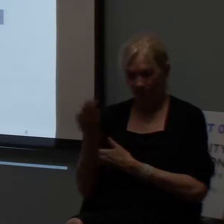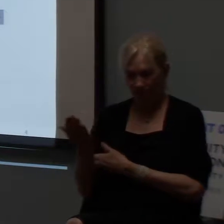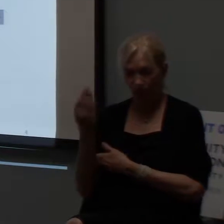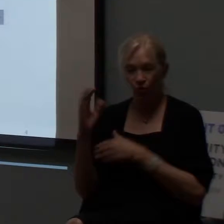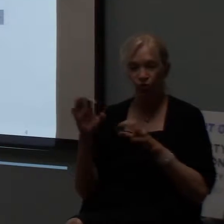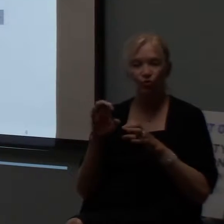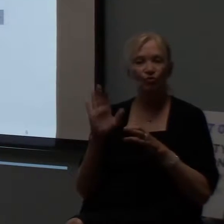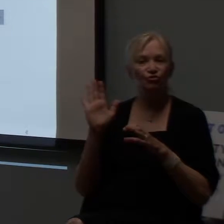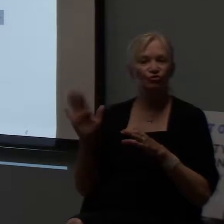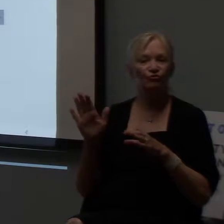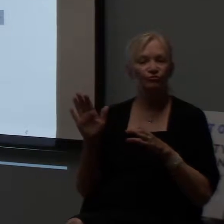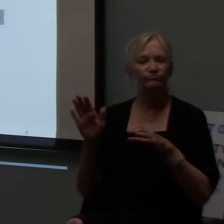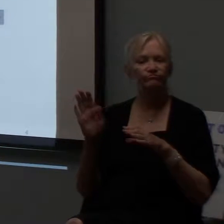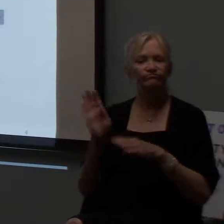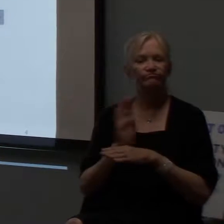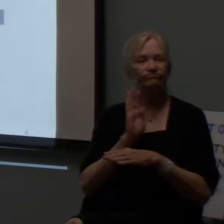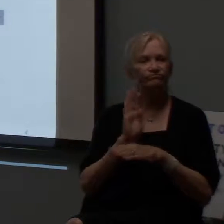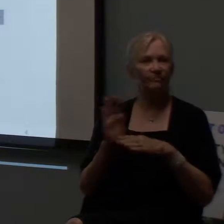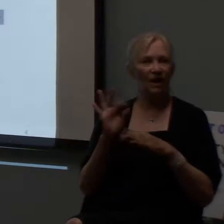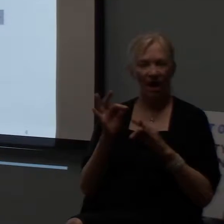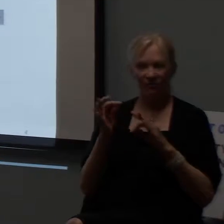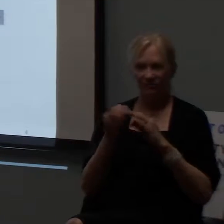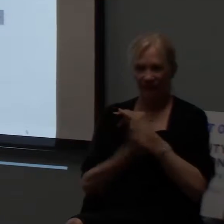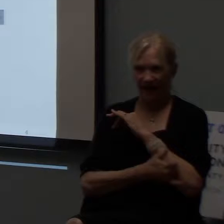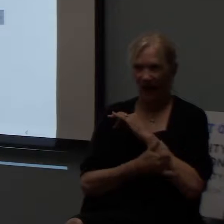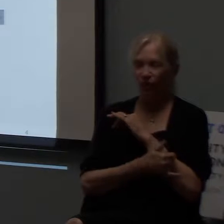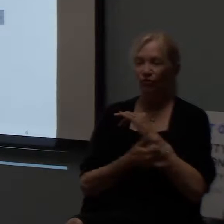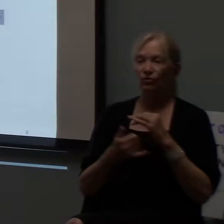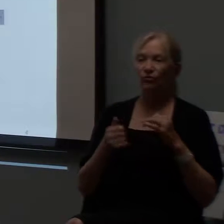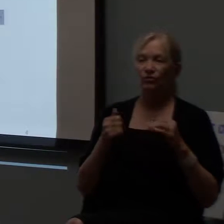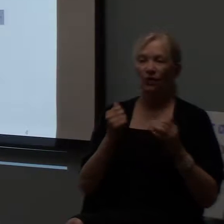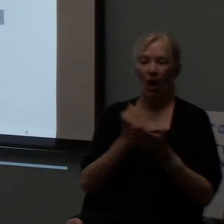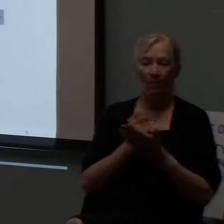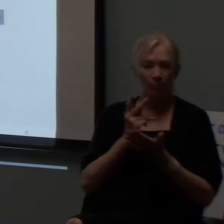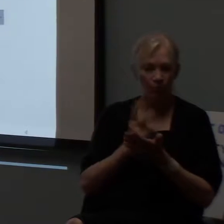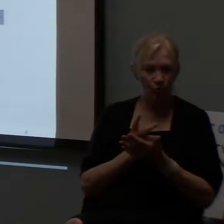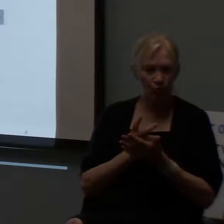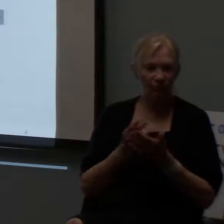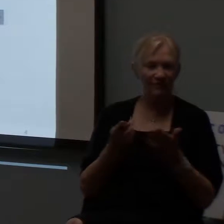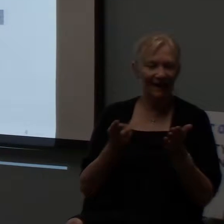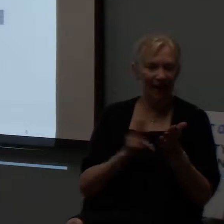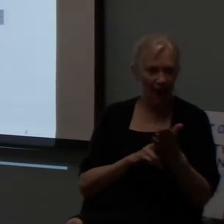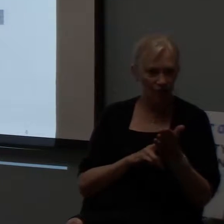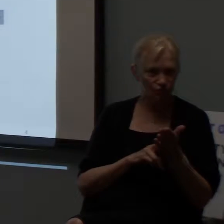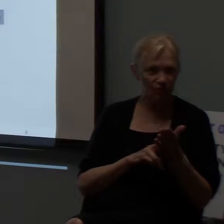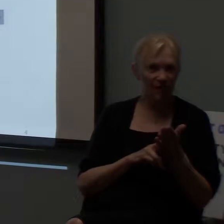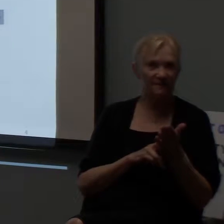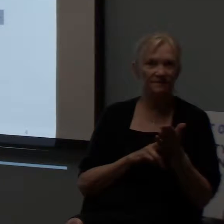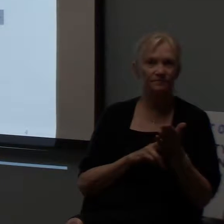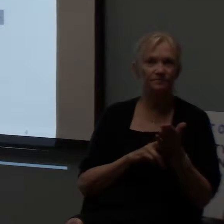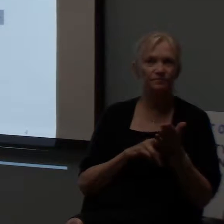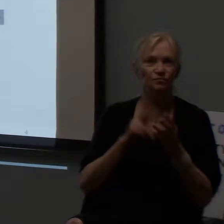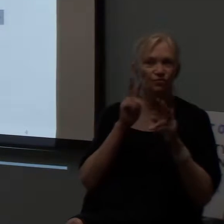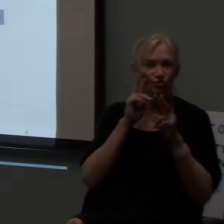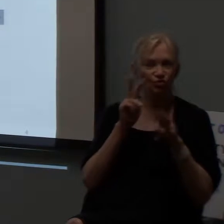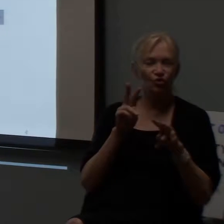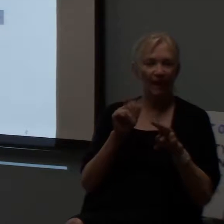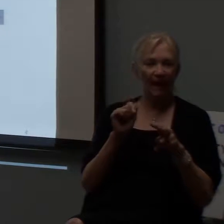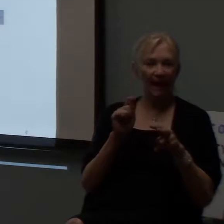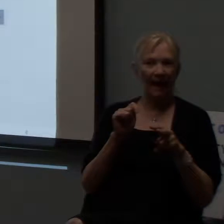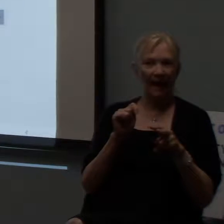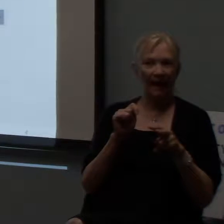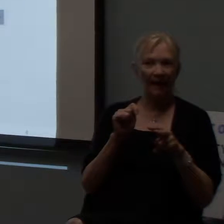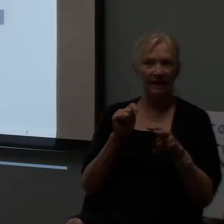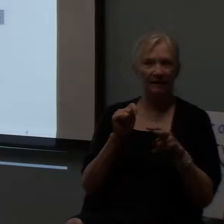of the routine business of the county. Approving contracts, memorandums of understanding, looking at